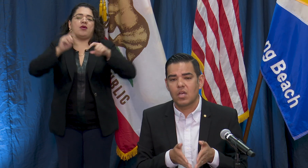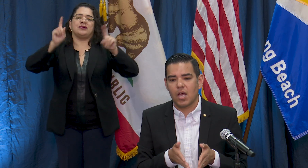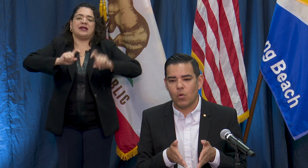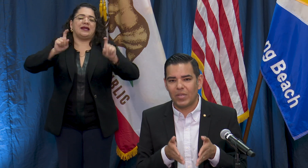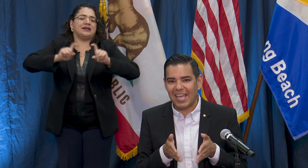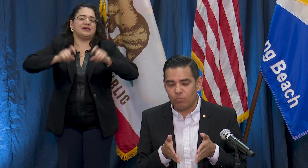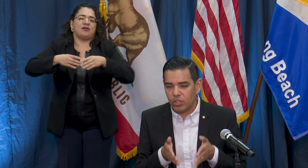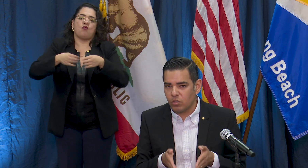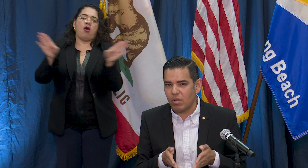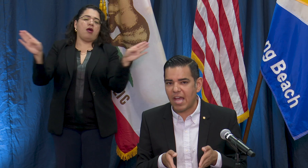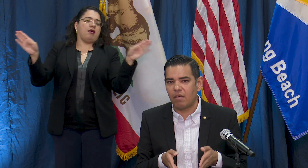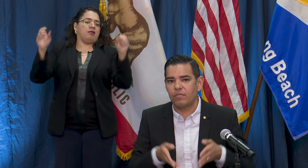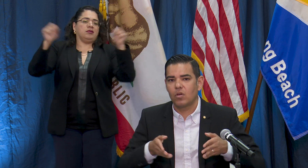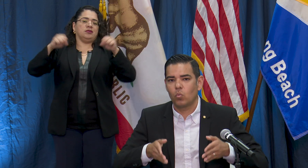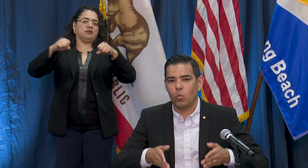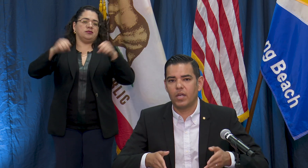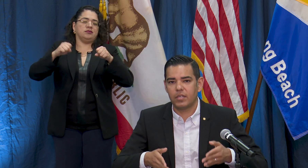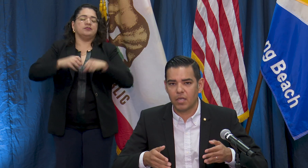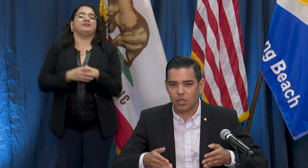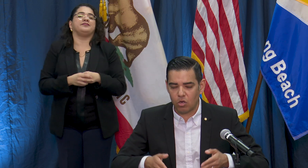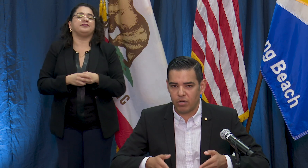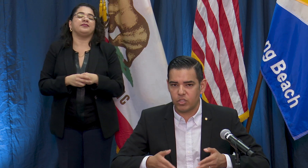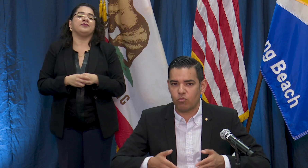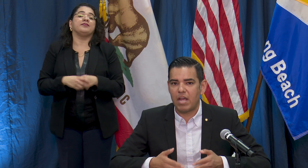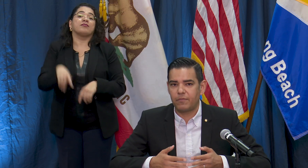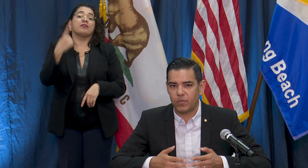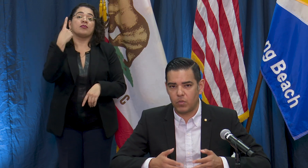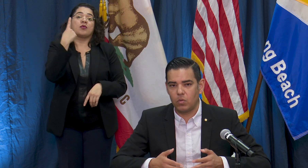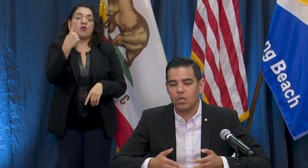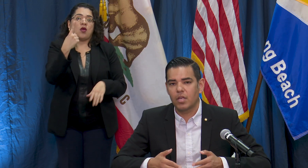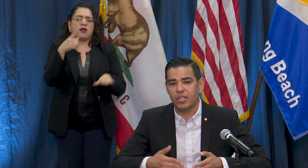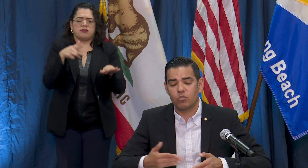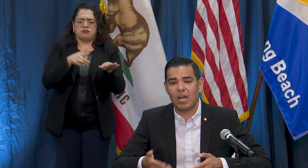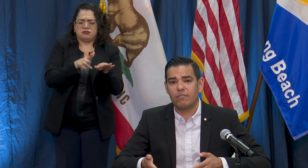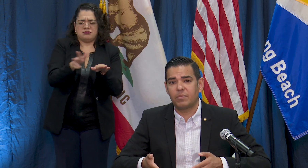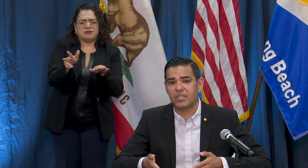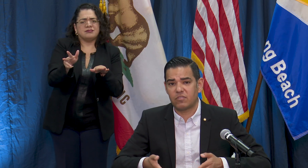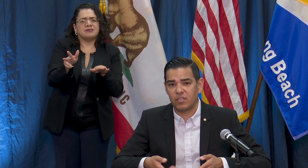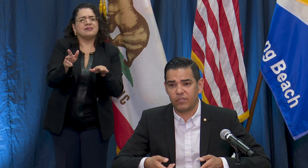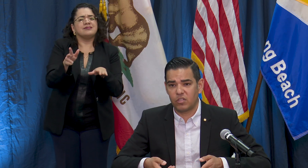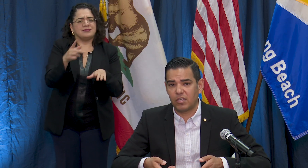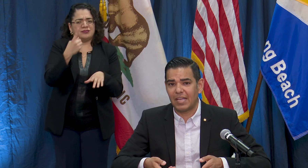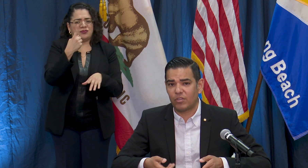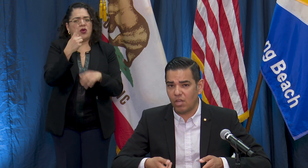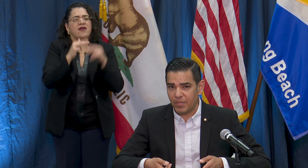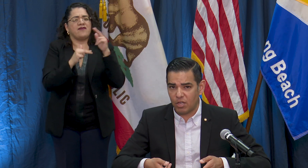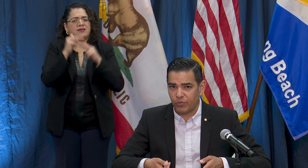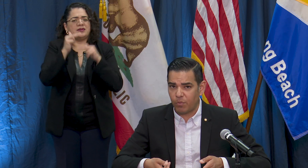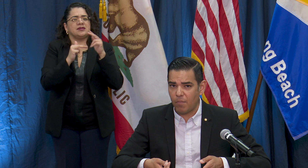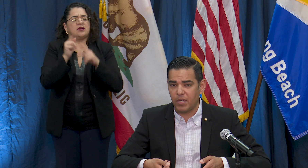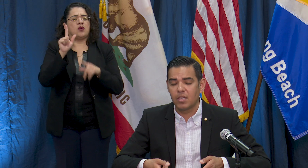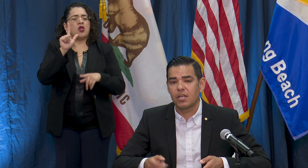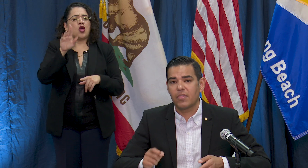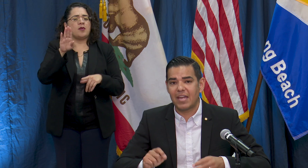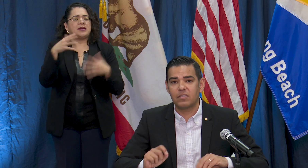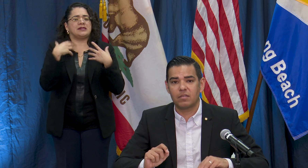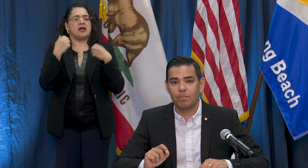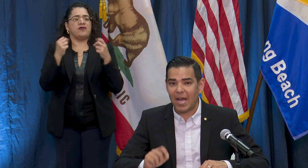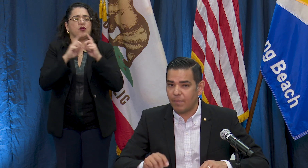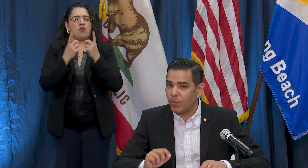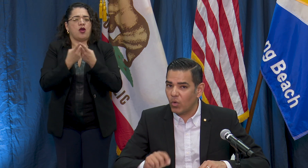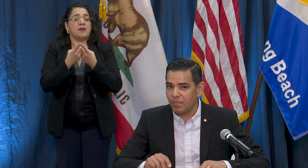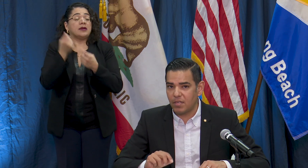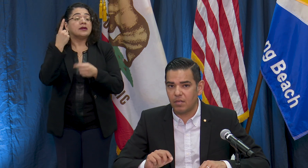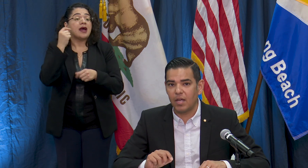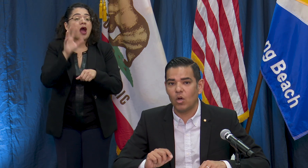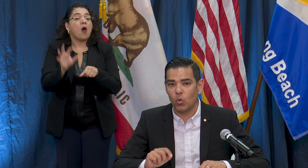tests. We do have one current drive-through and drive-up testing facility at the Long Beach Health Department. That is